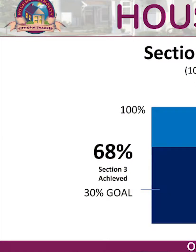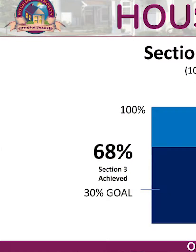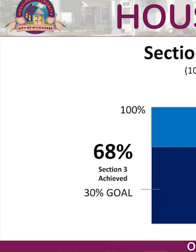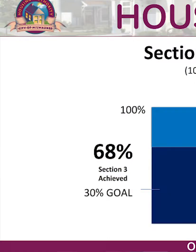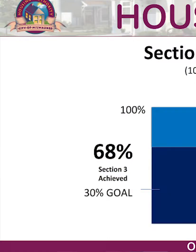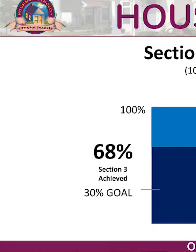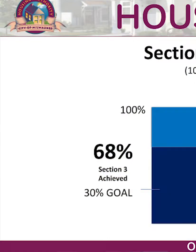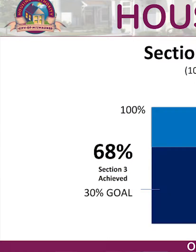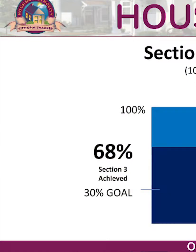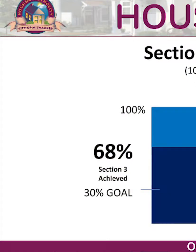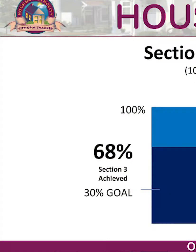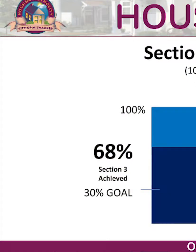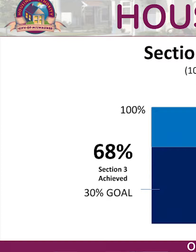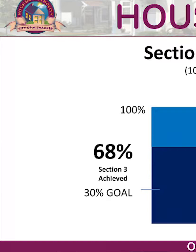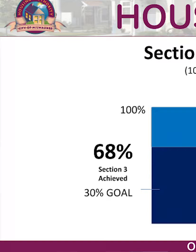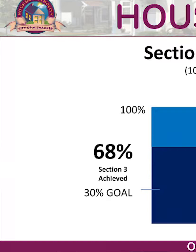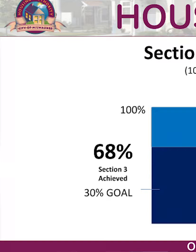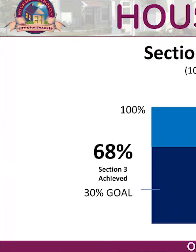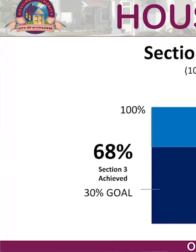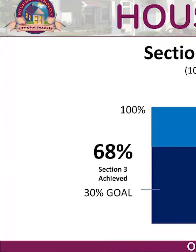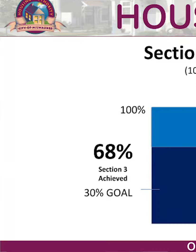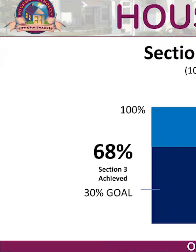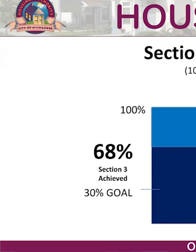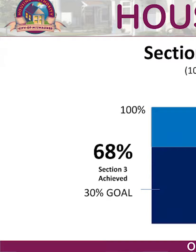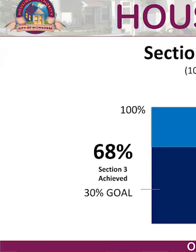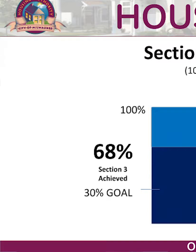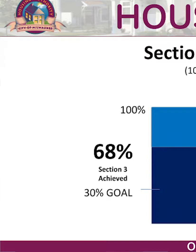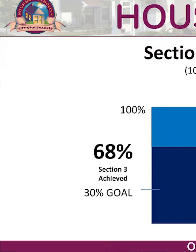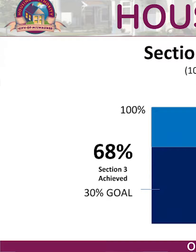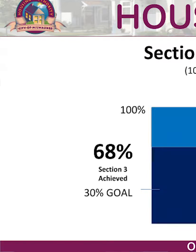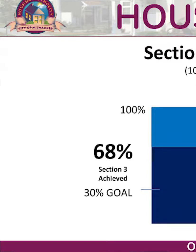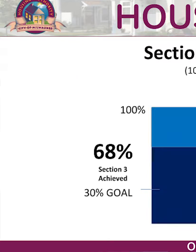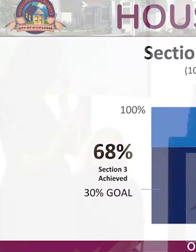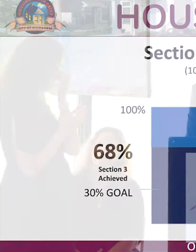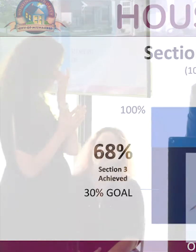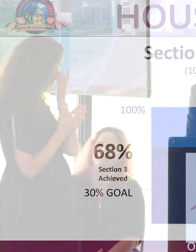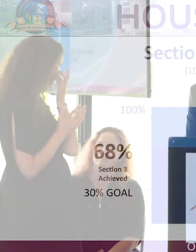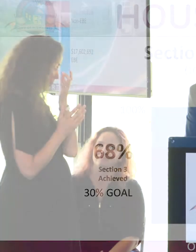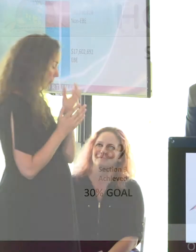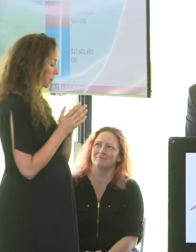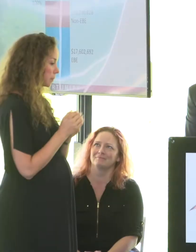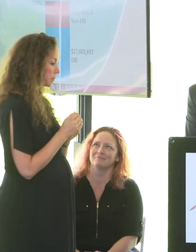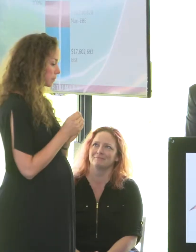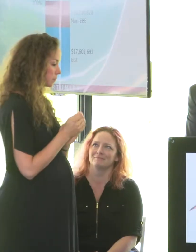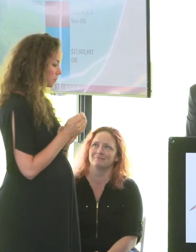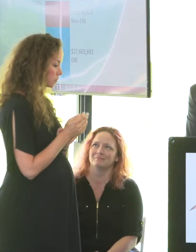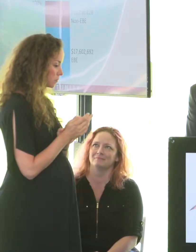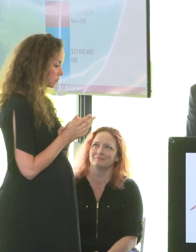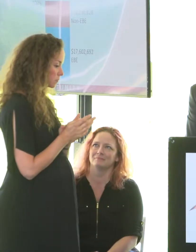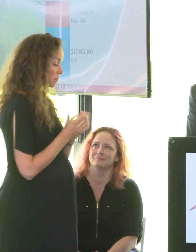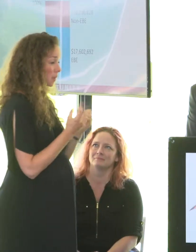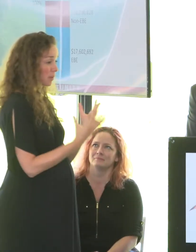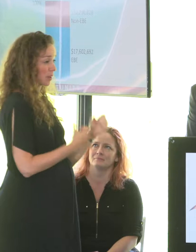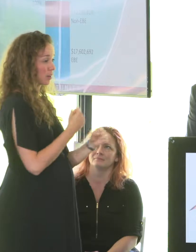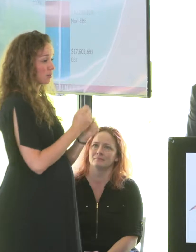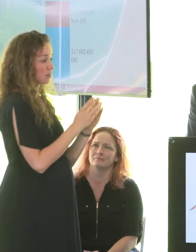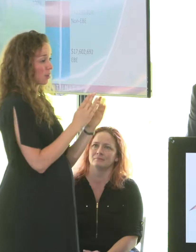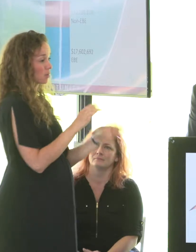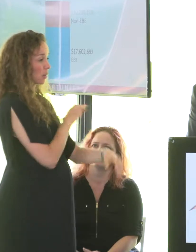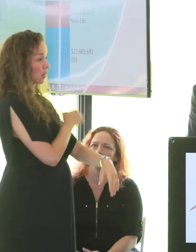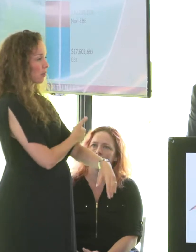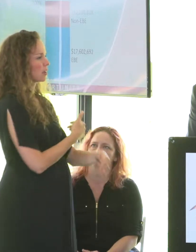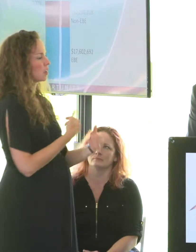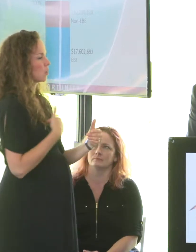pleased to share that 68% of new hires are Section 3. And for many years, the Housing Authority has had an emerging